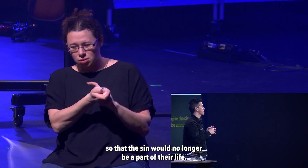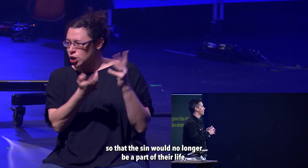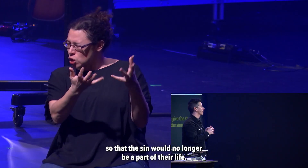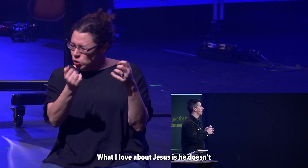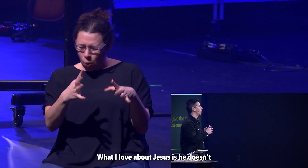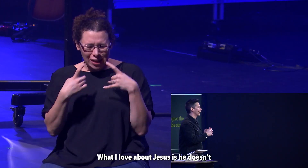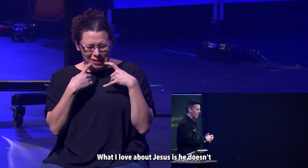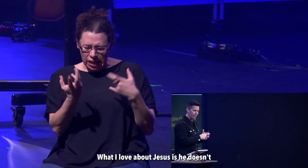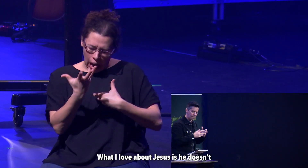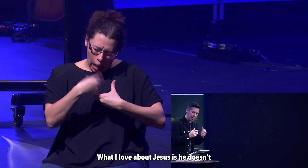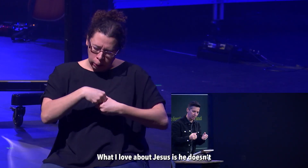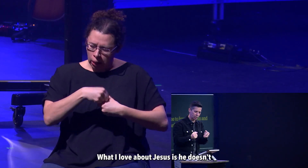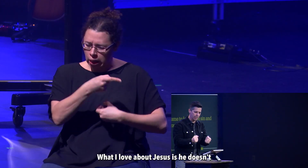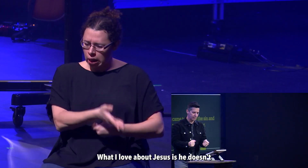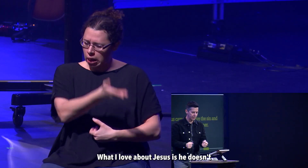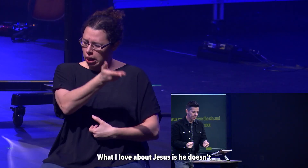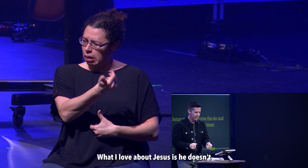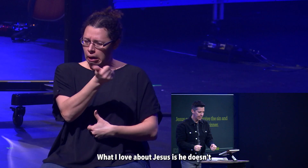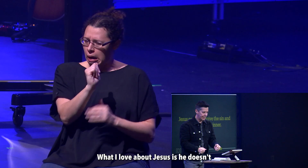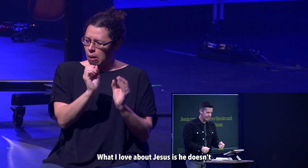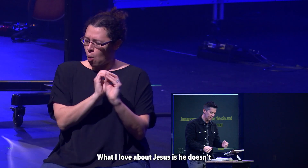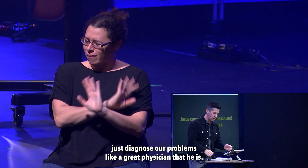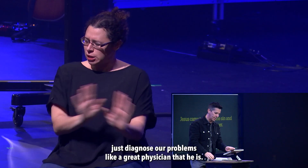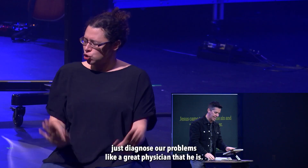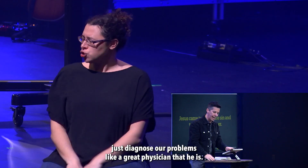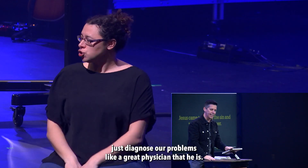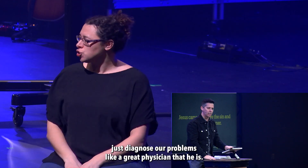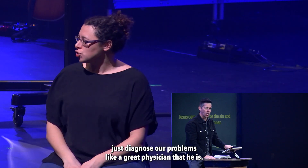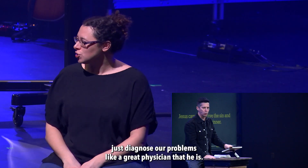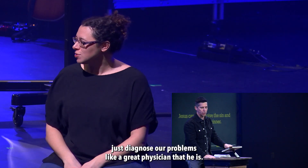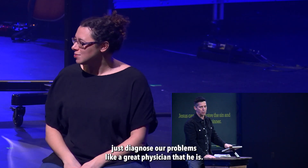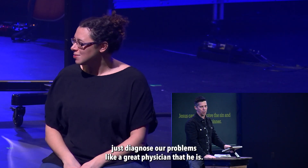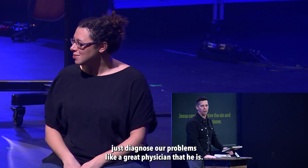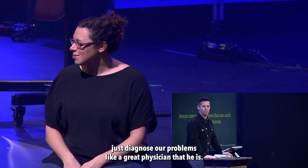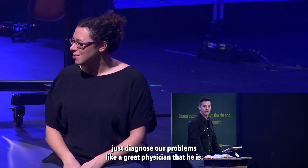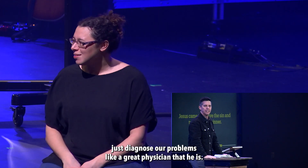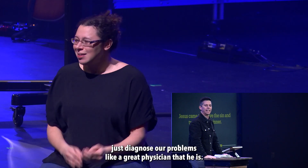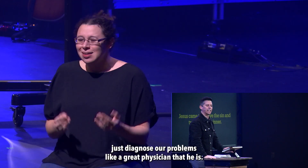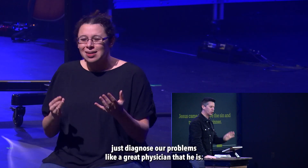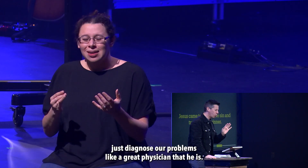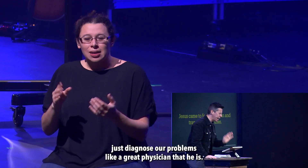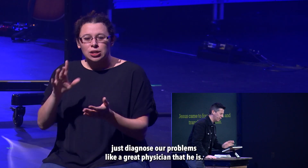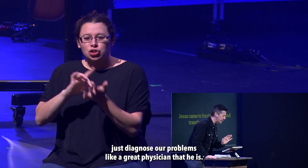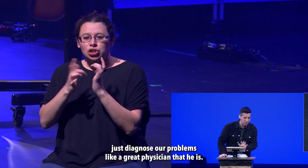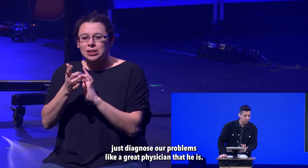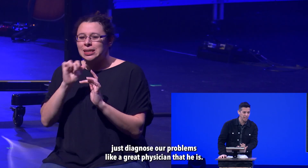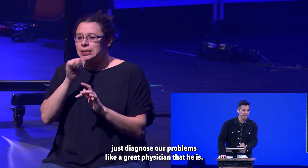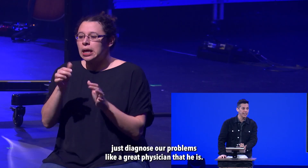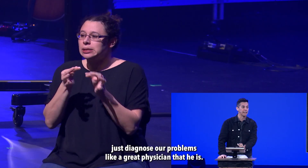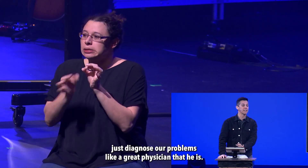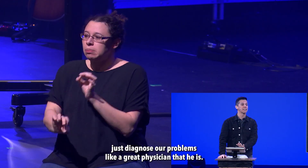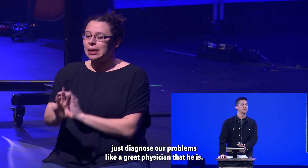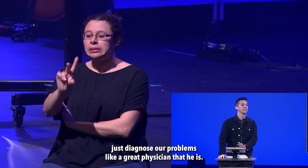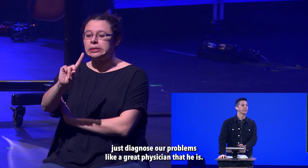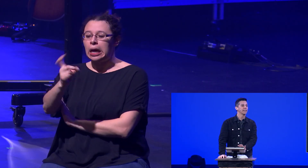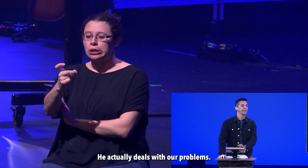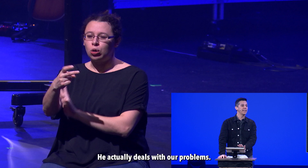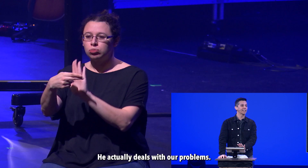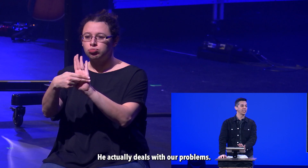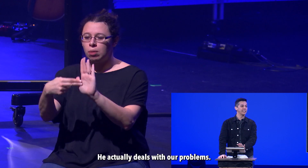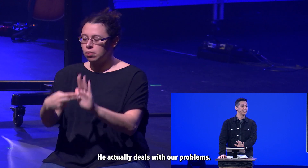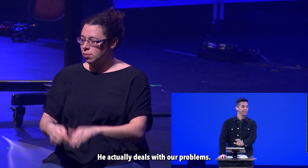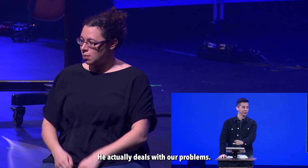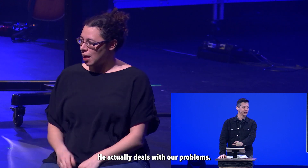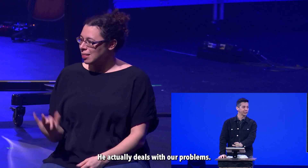life. What I love about Jesus is he doesn't just diagnose our problems. Like a great physician that he is,